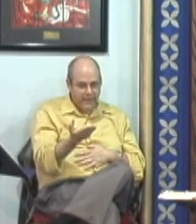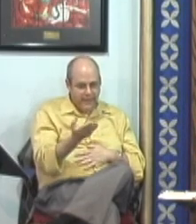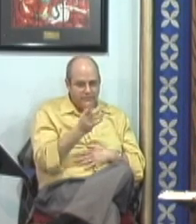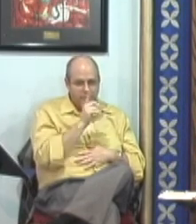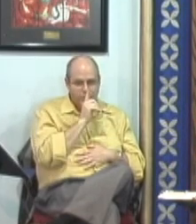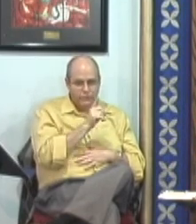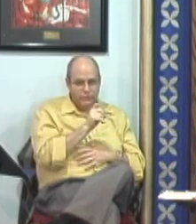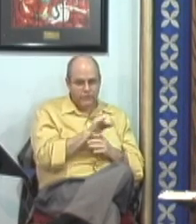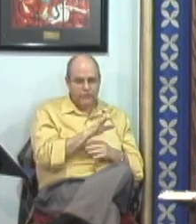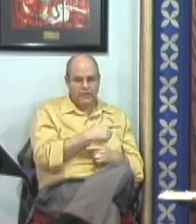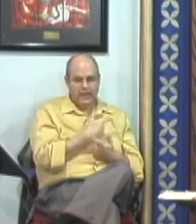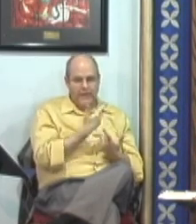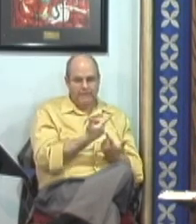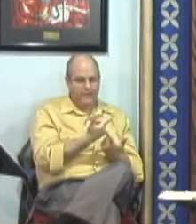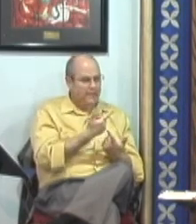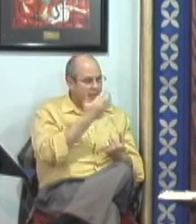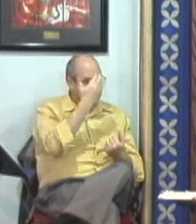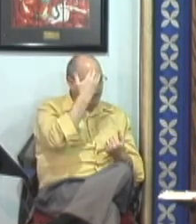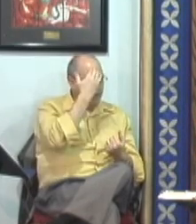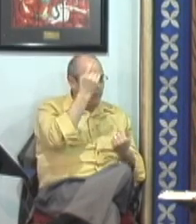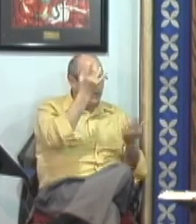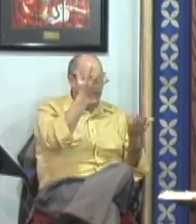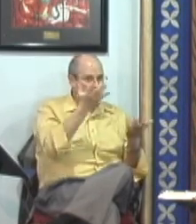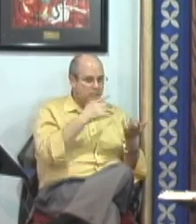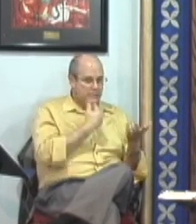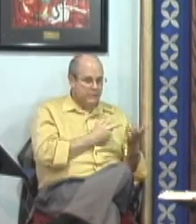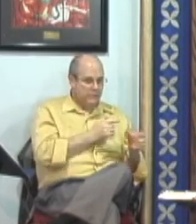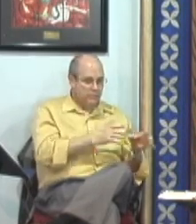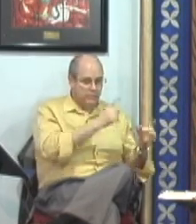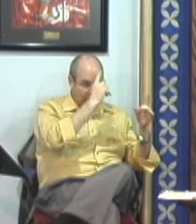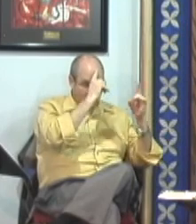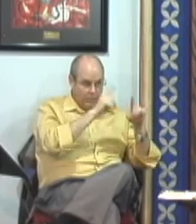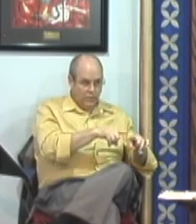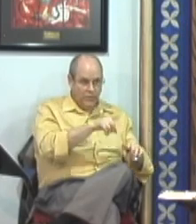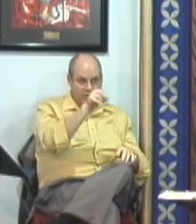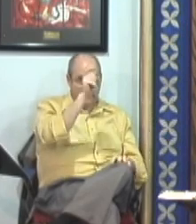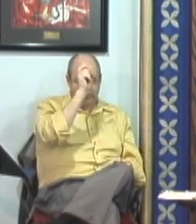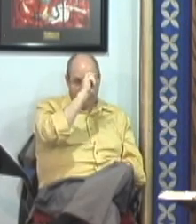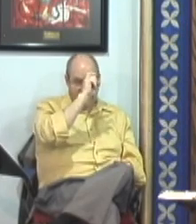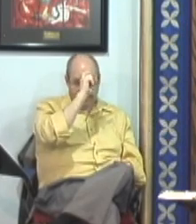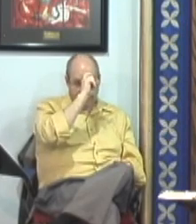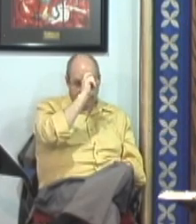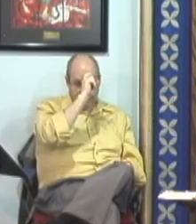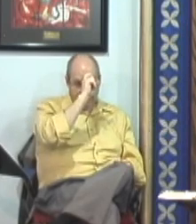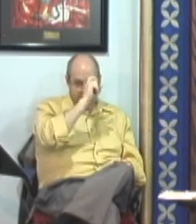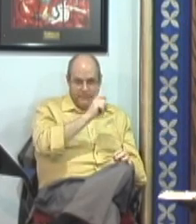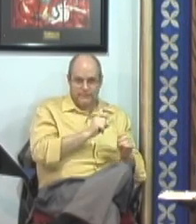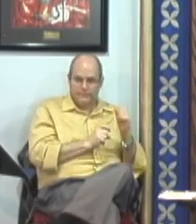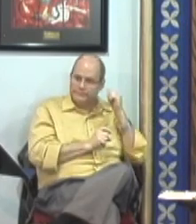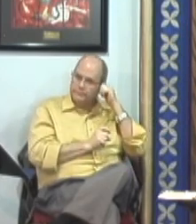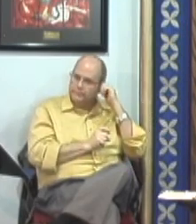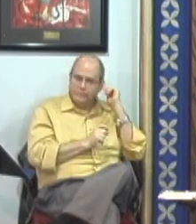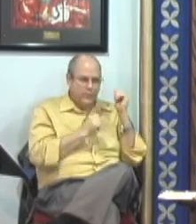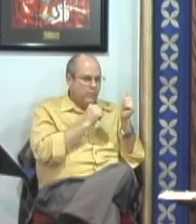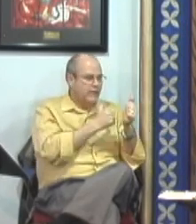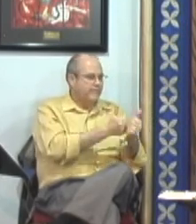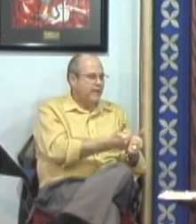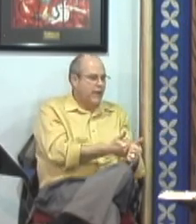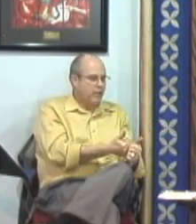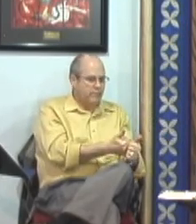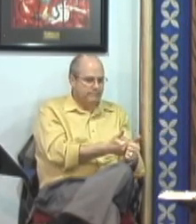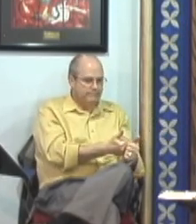being true in your life. If we know his will, but we don't agree that he's wise, what do? We won't follow his